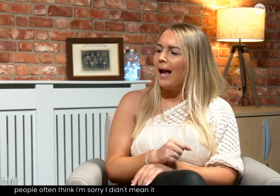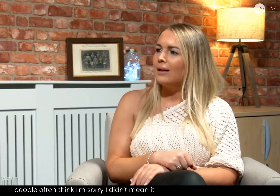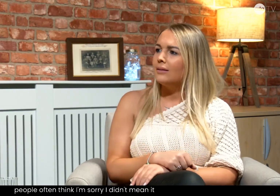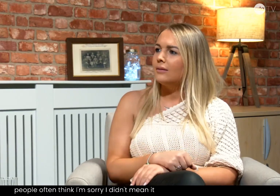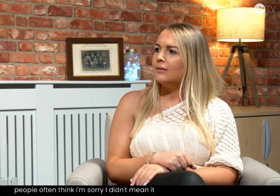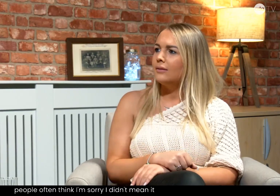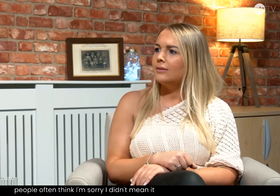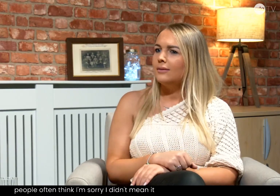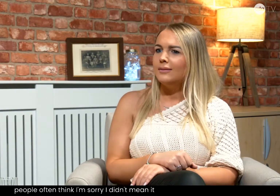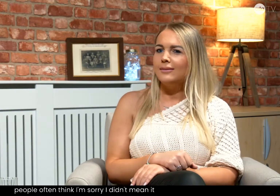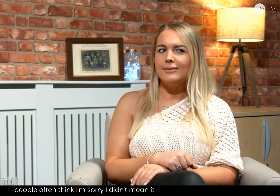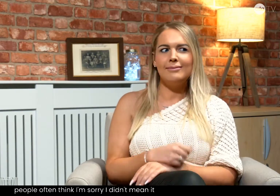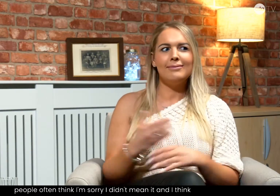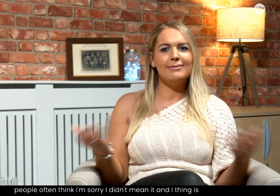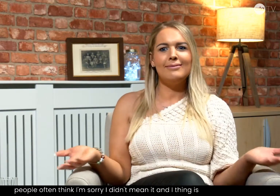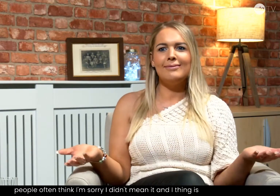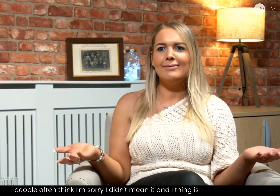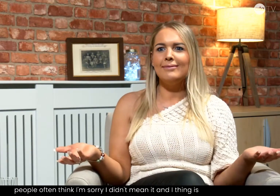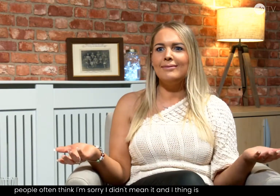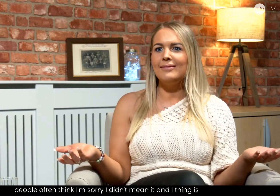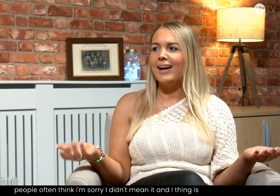is people saying, well, you don't look like a man.